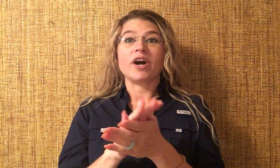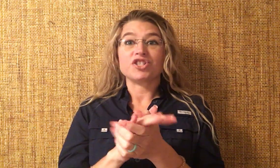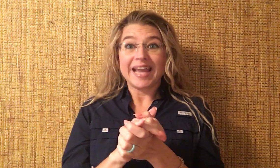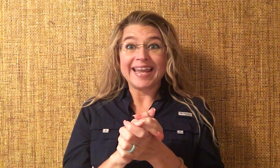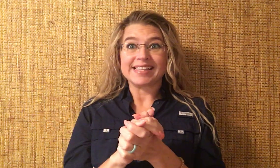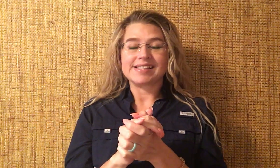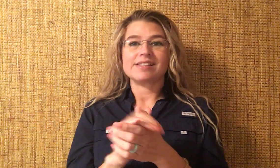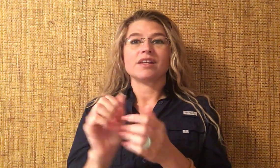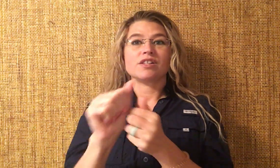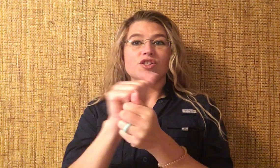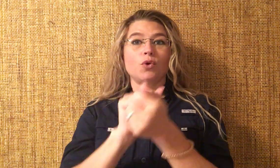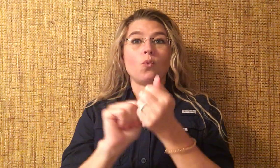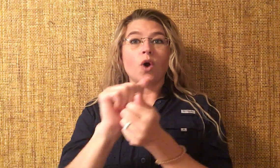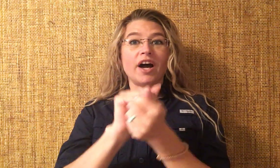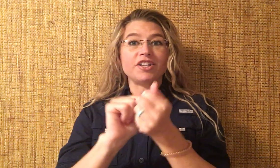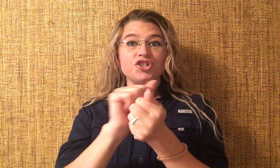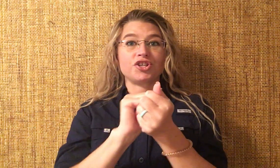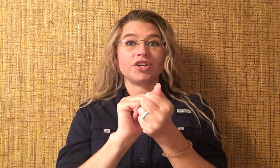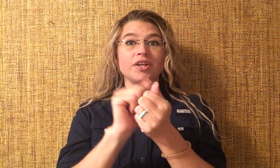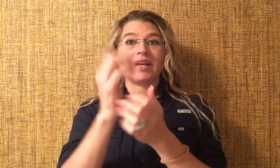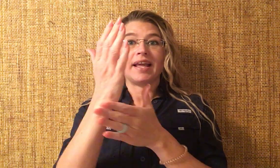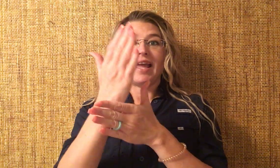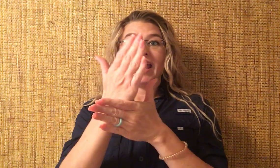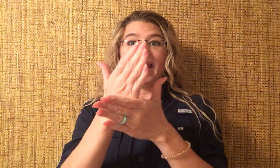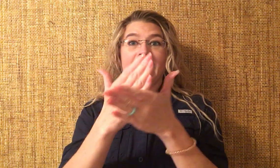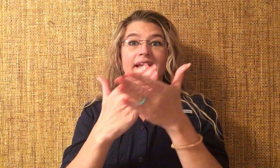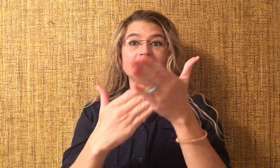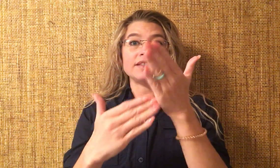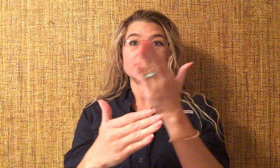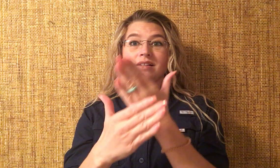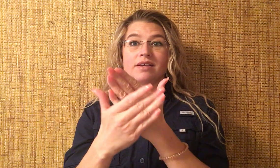Wash hands. So wash hands.